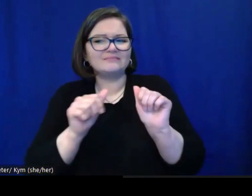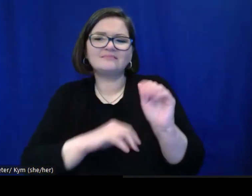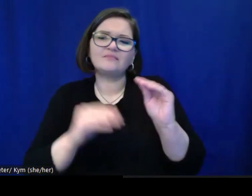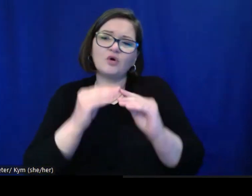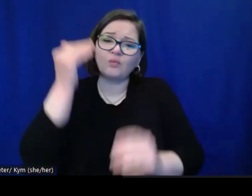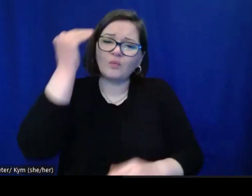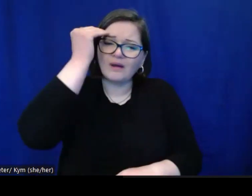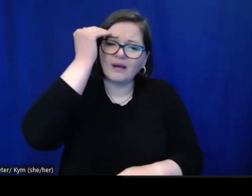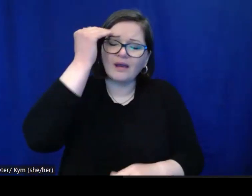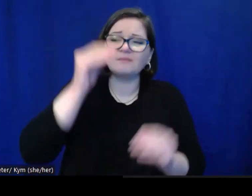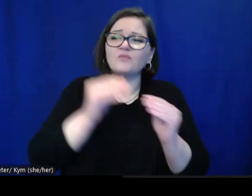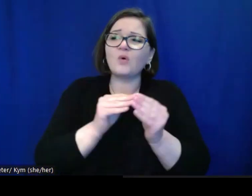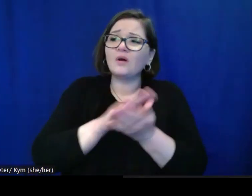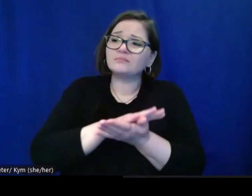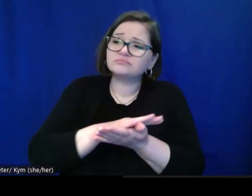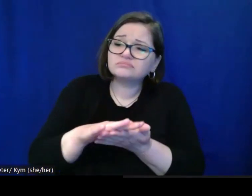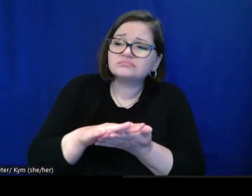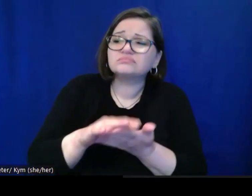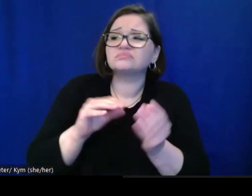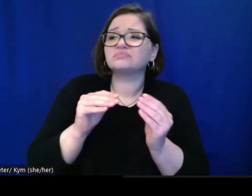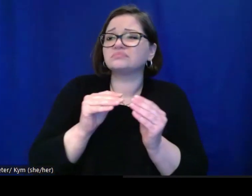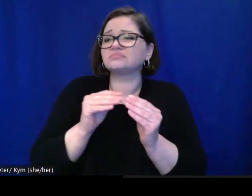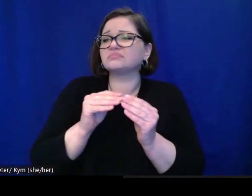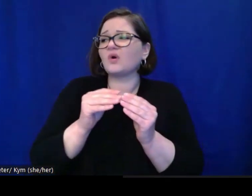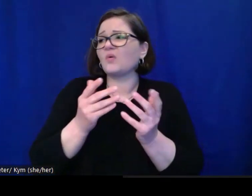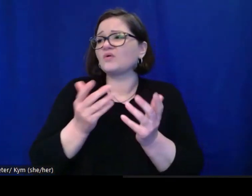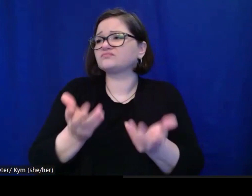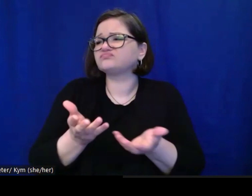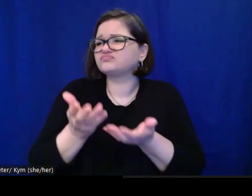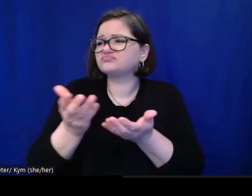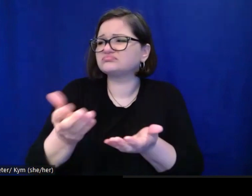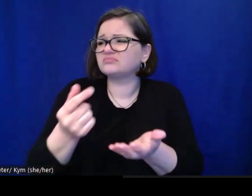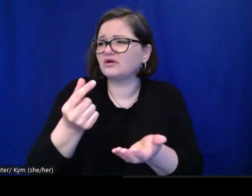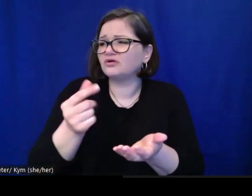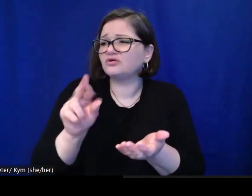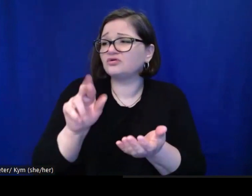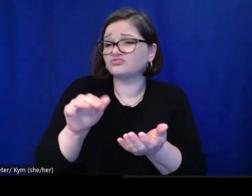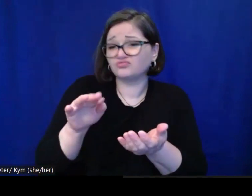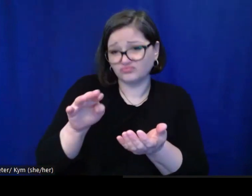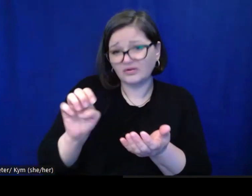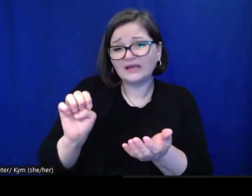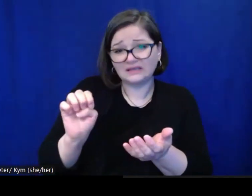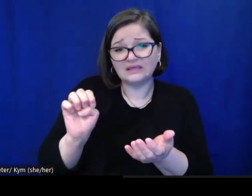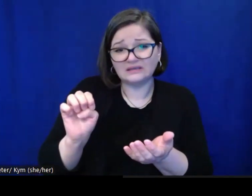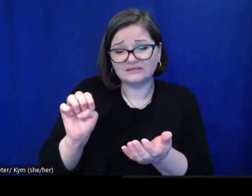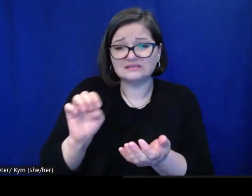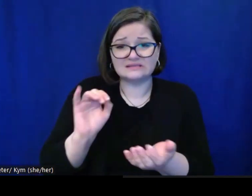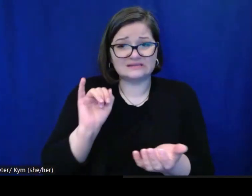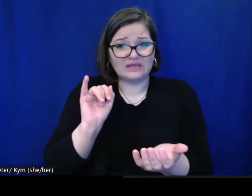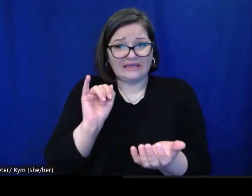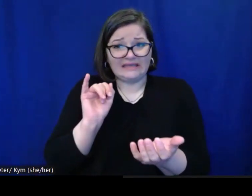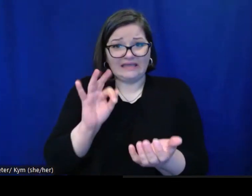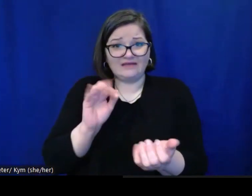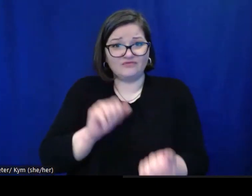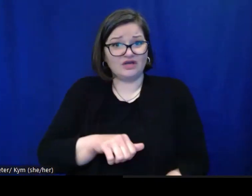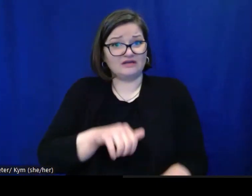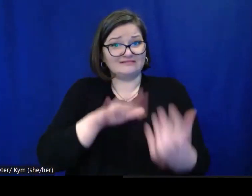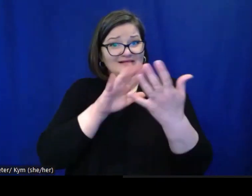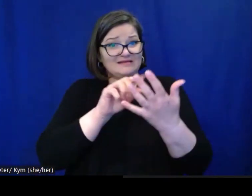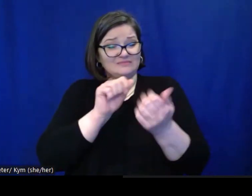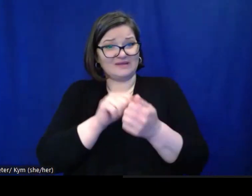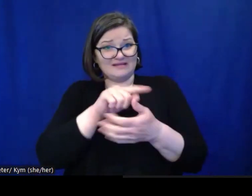kind, maybe offer a little bit more grace when we're faced with these specific types